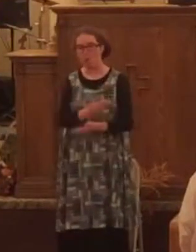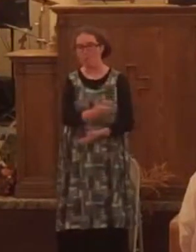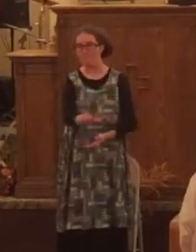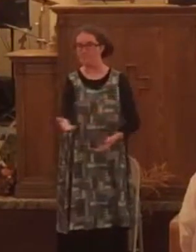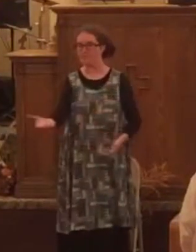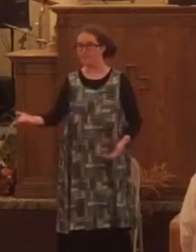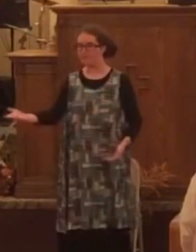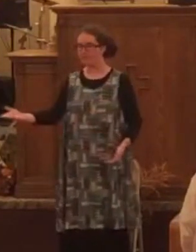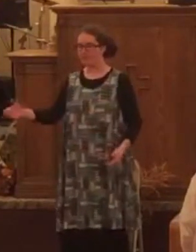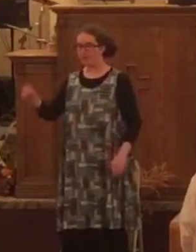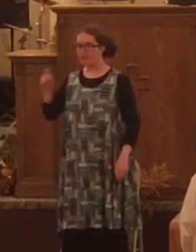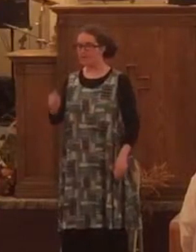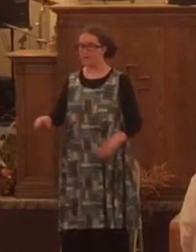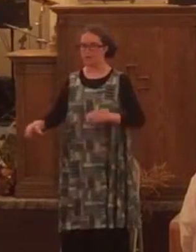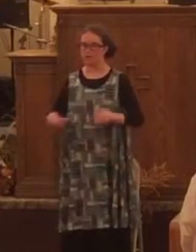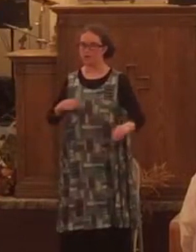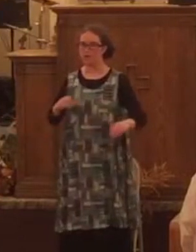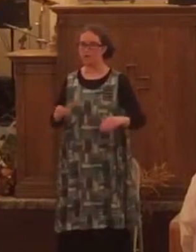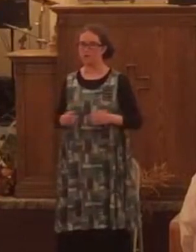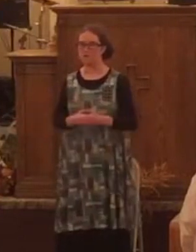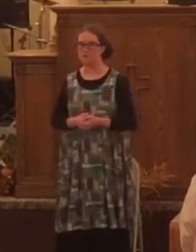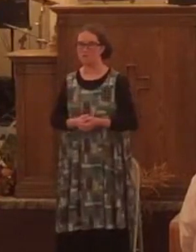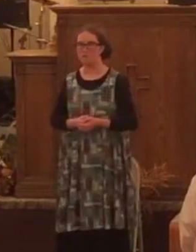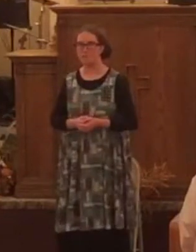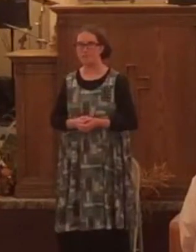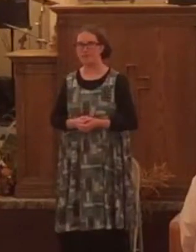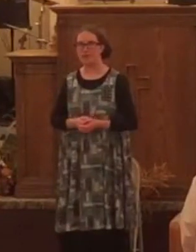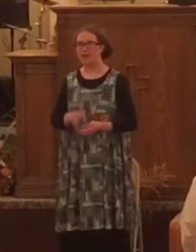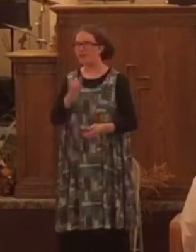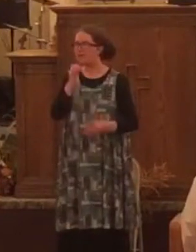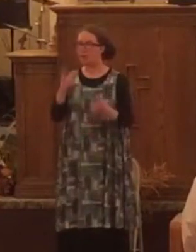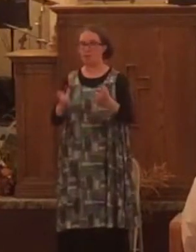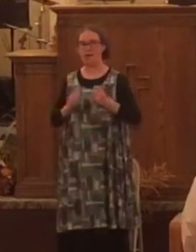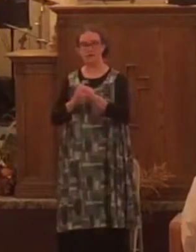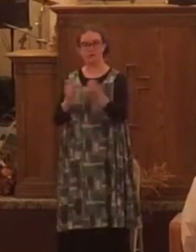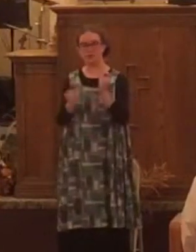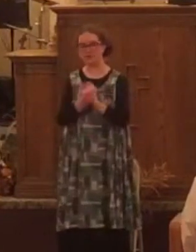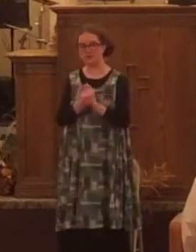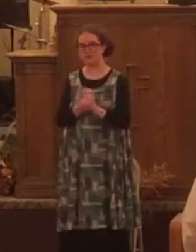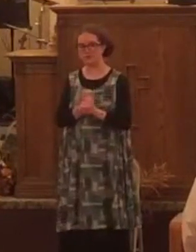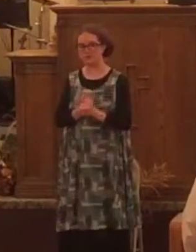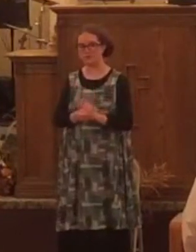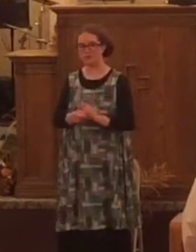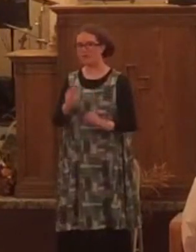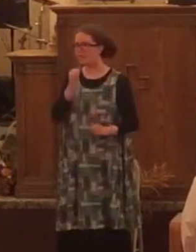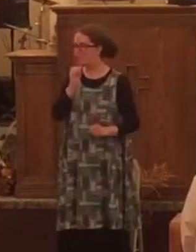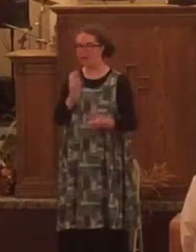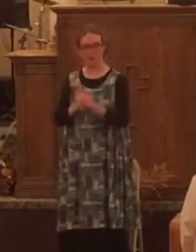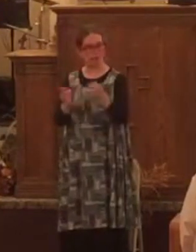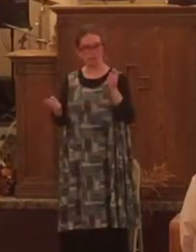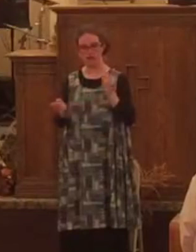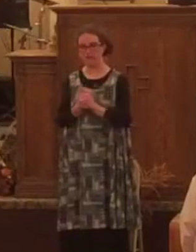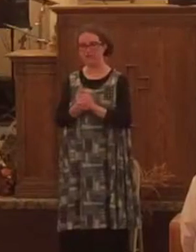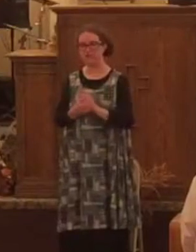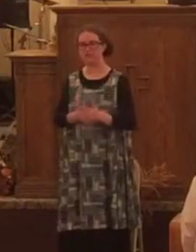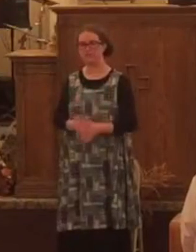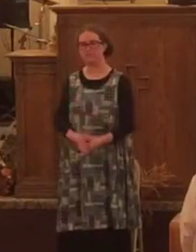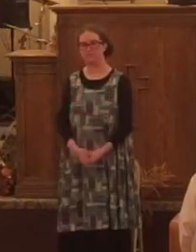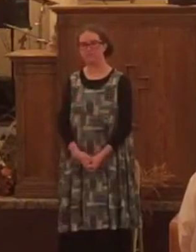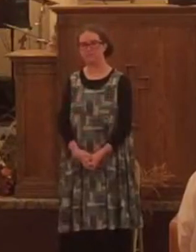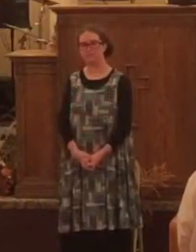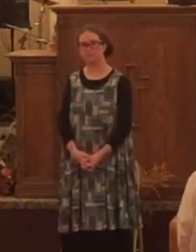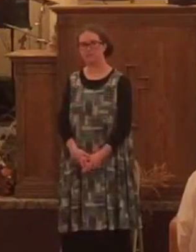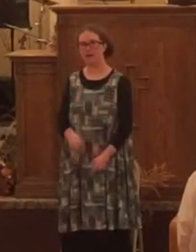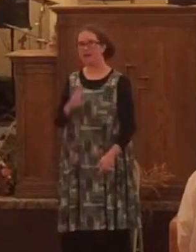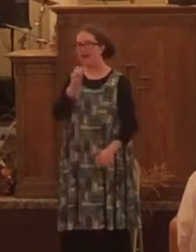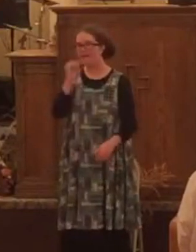things that we're supposed to do and need to do. Amen. But if they don't want to change, guess what? They're not going to change. And I